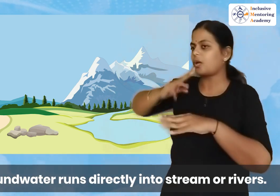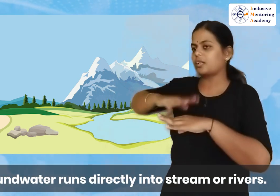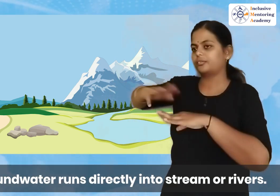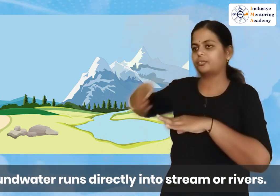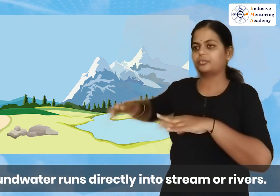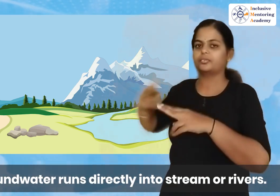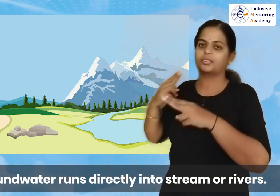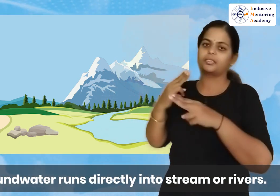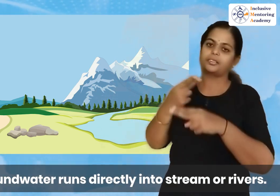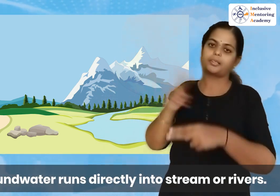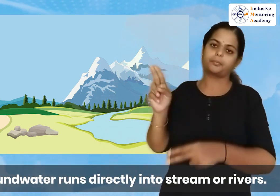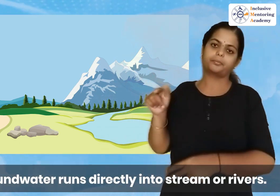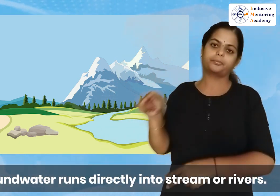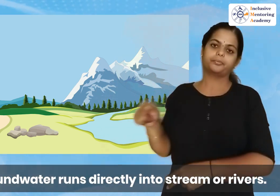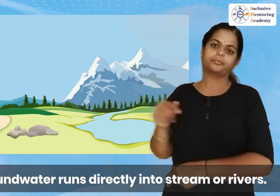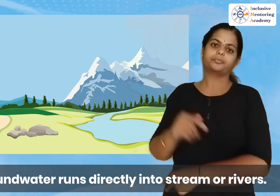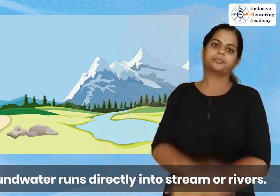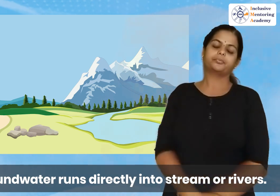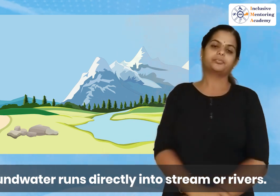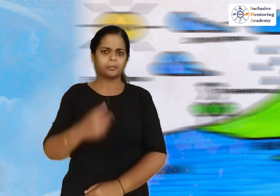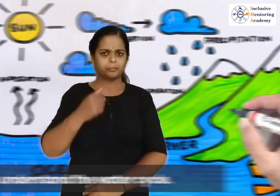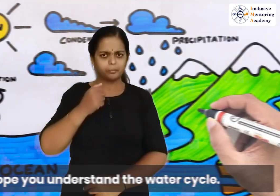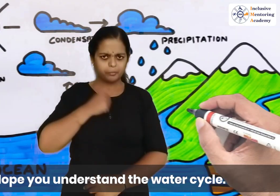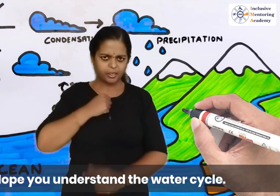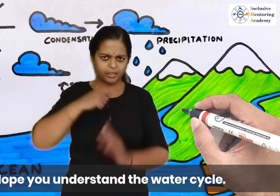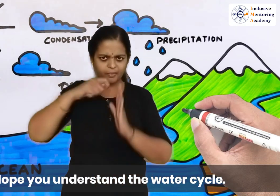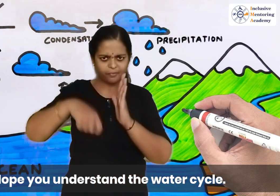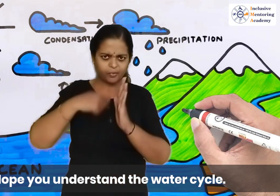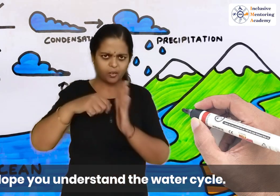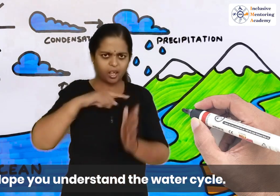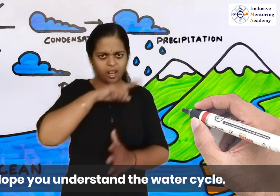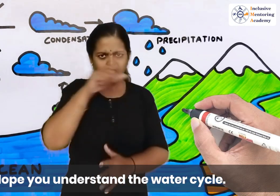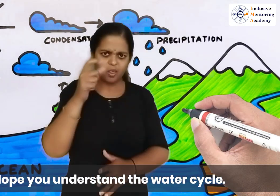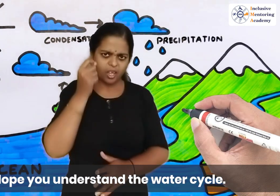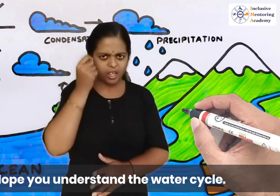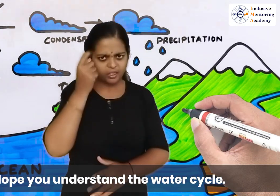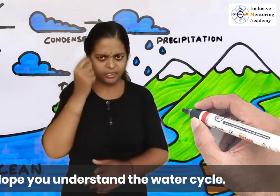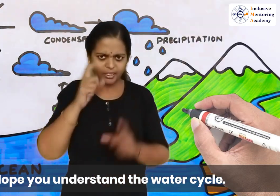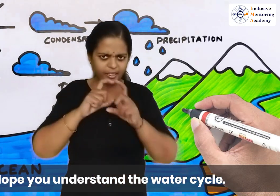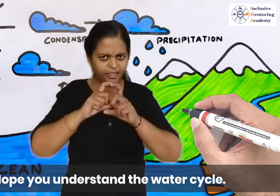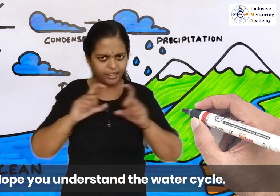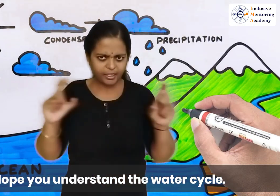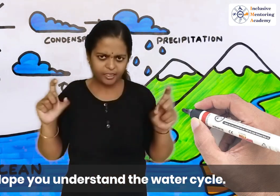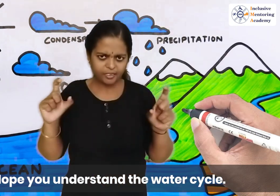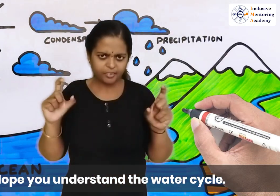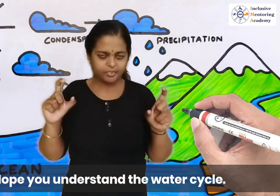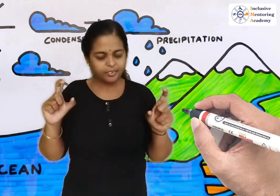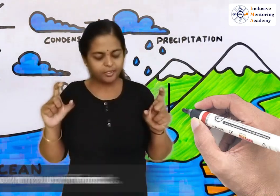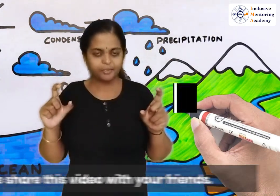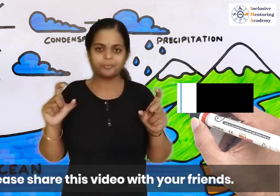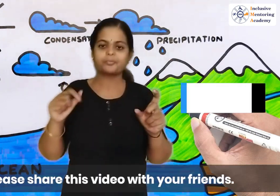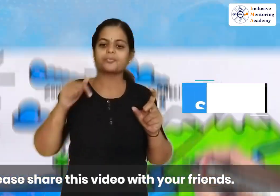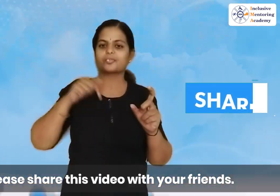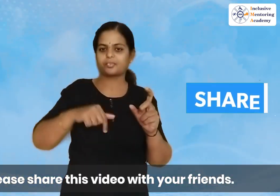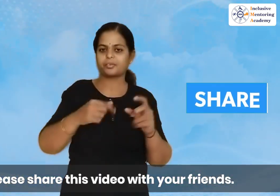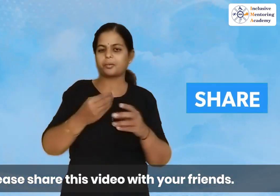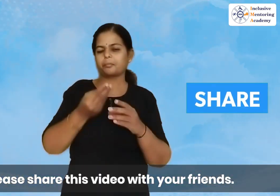directly into stream or rivers. Hope you understand the water cycle. Please share this video with